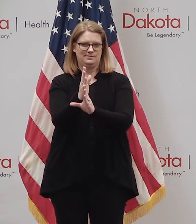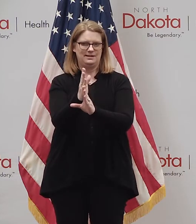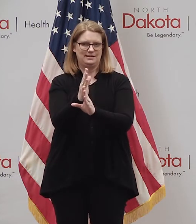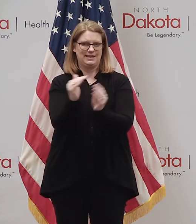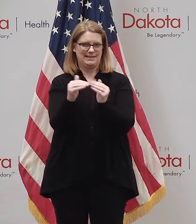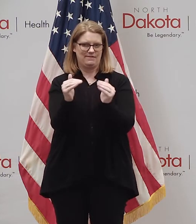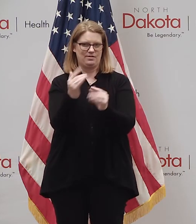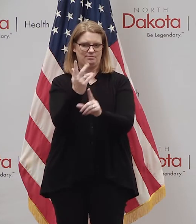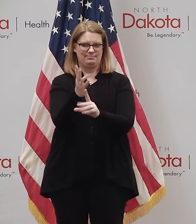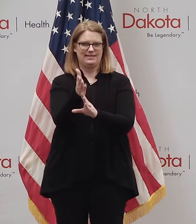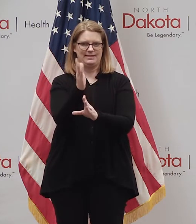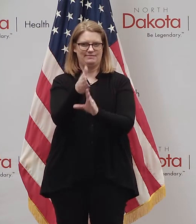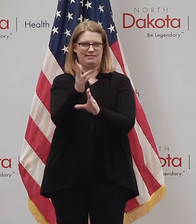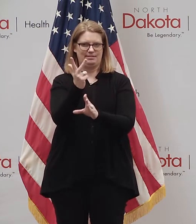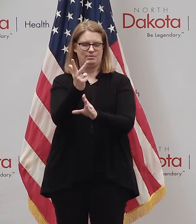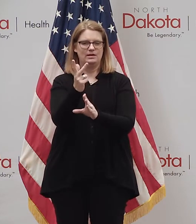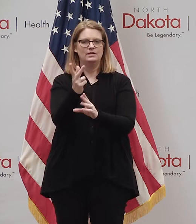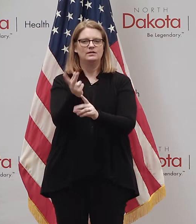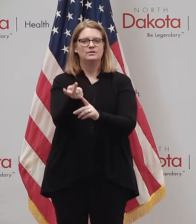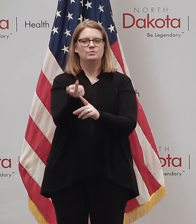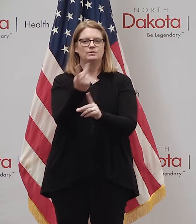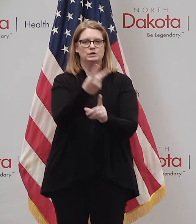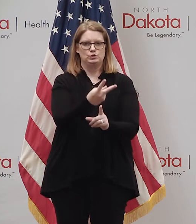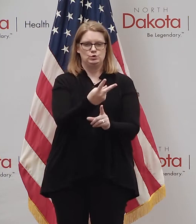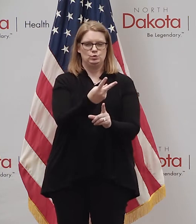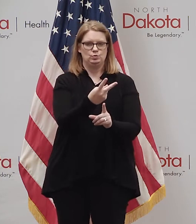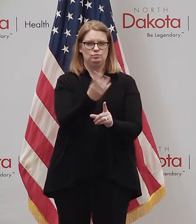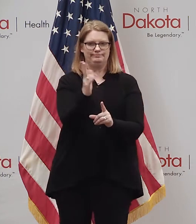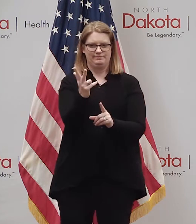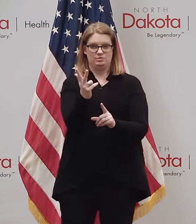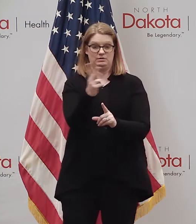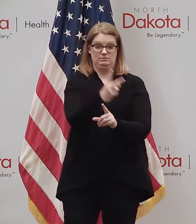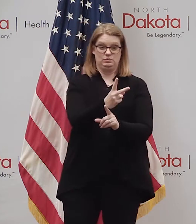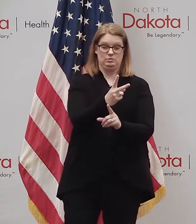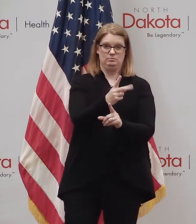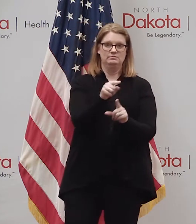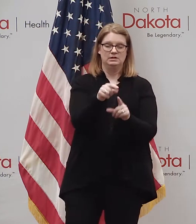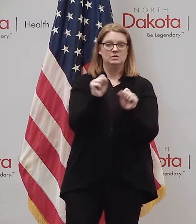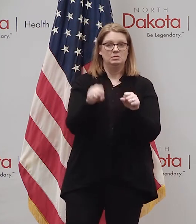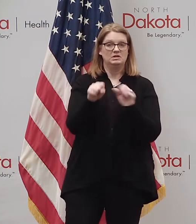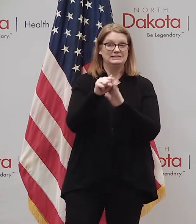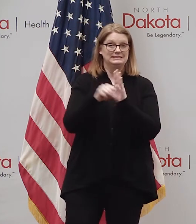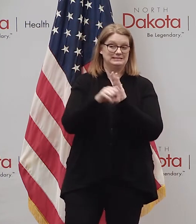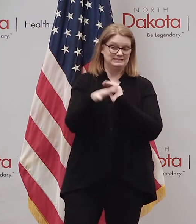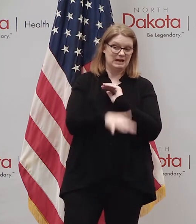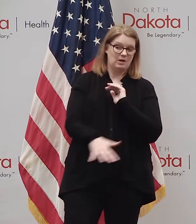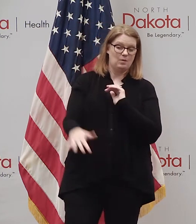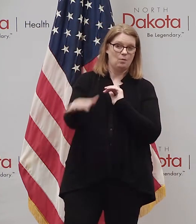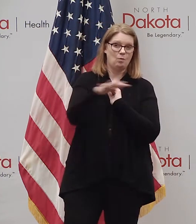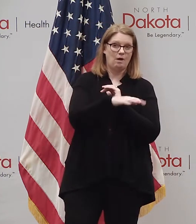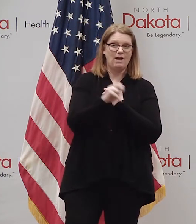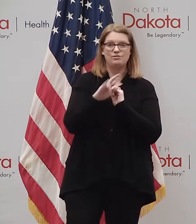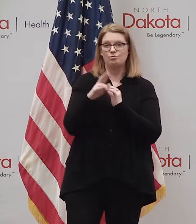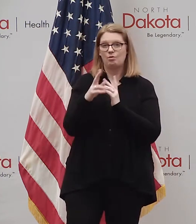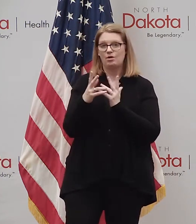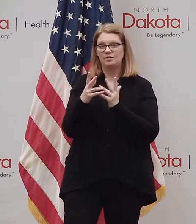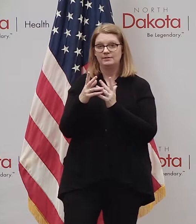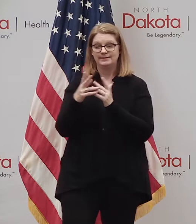now. When we go to level two, we've set the stage that we could do it statewide or we could do it by